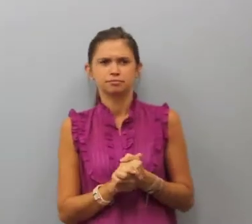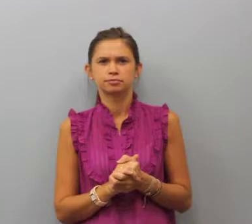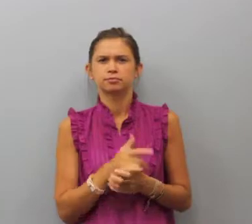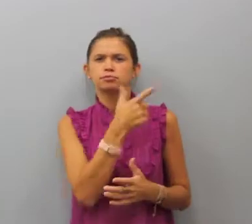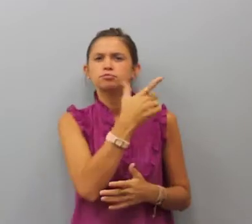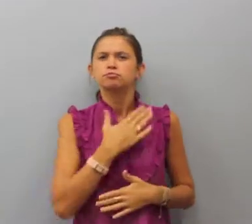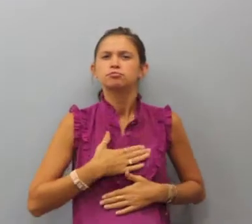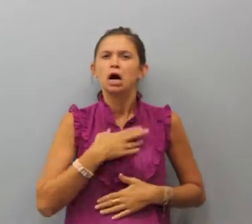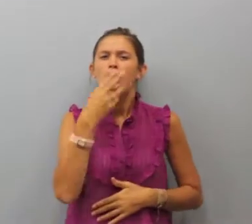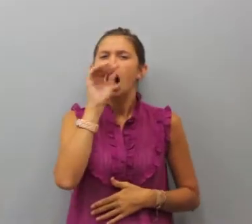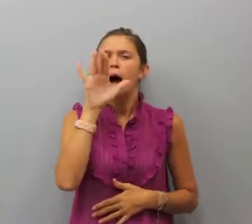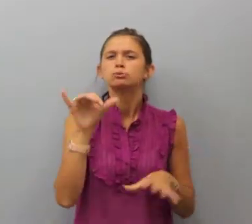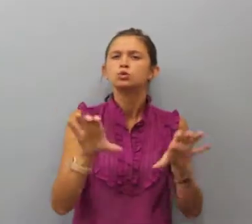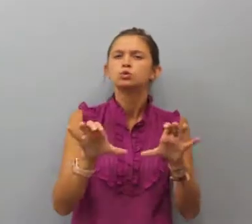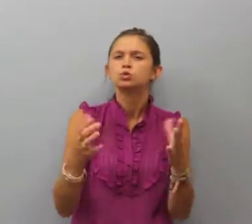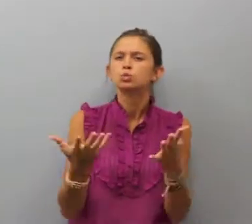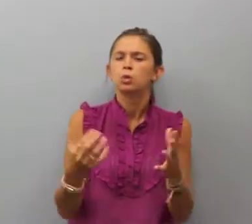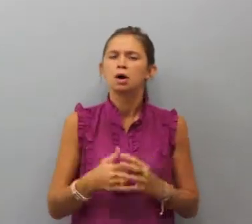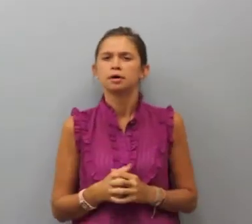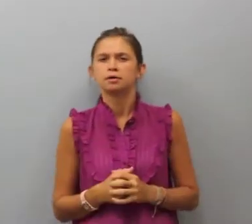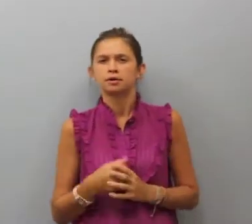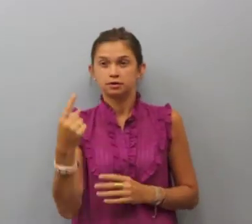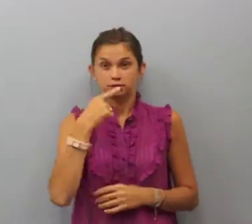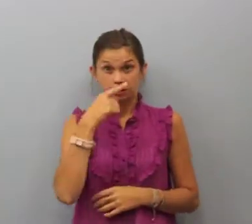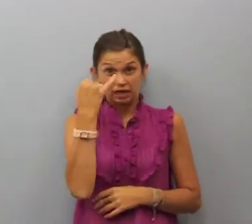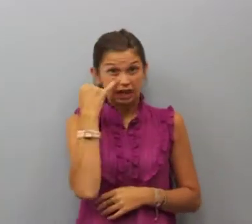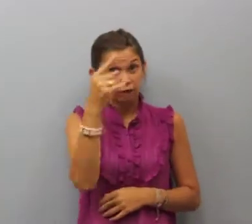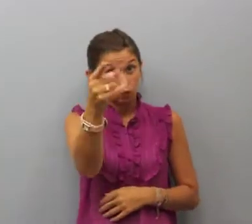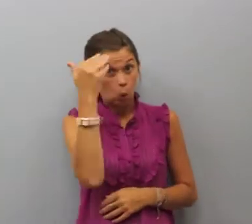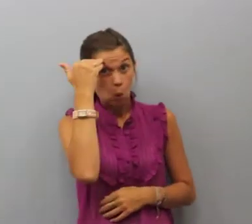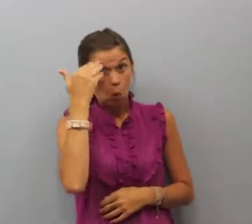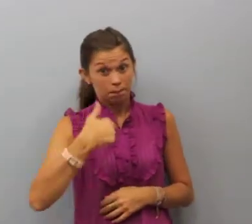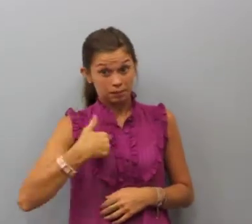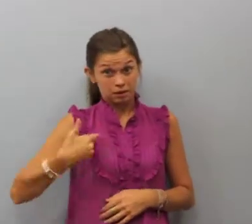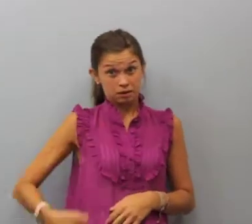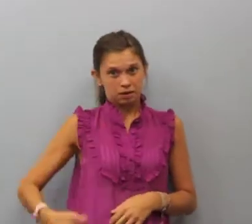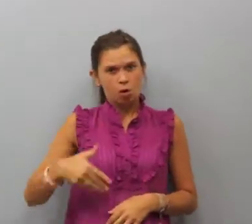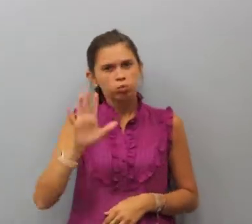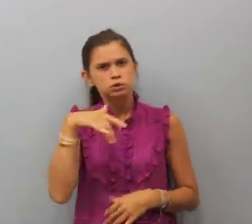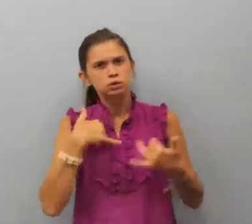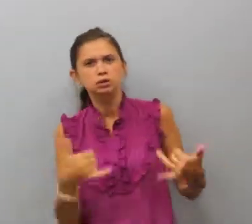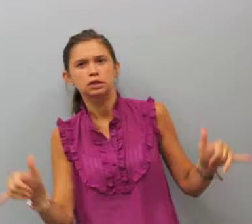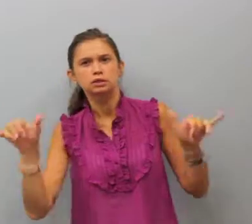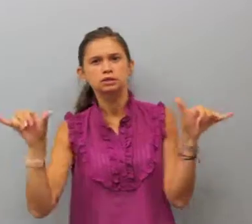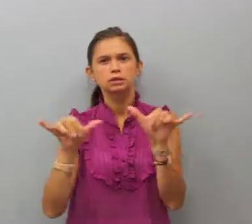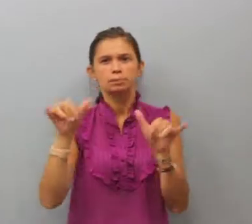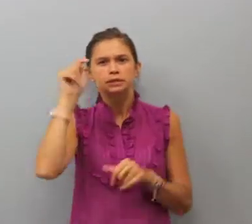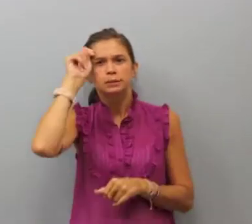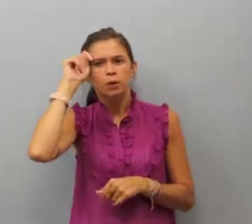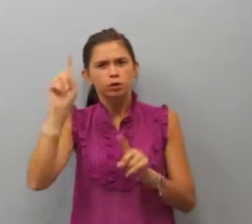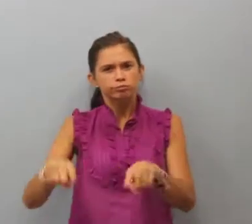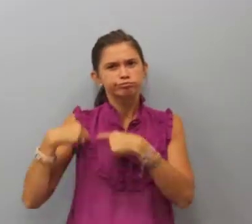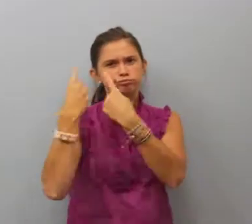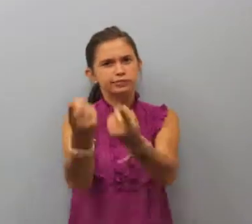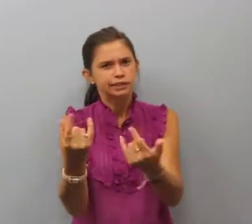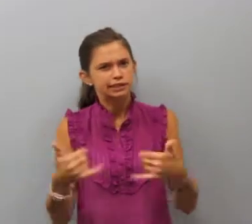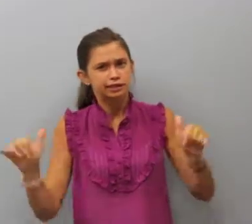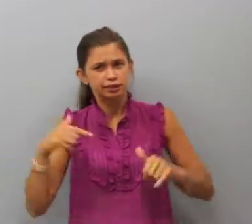give back to students to make sure that they did as well as he did. I asked him if he could